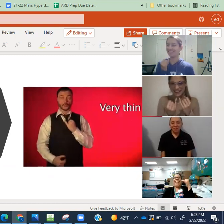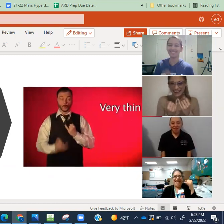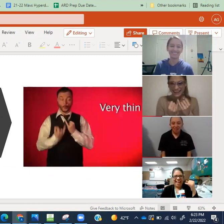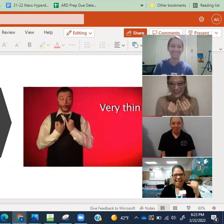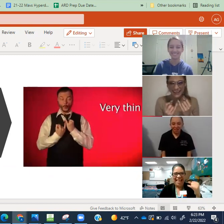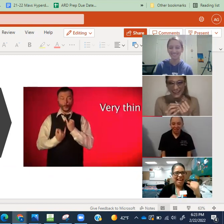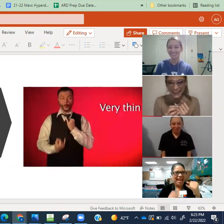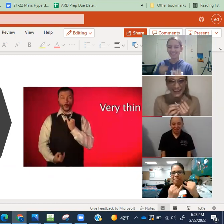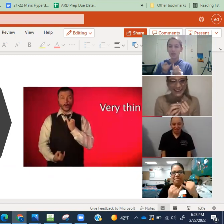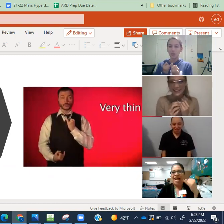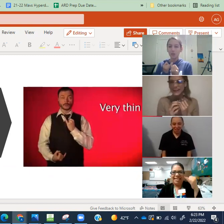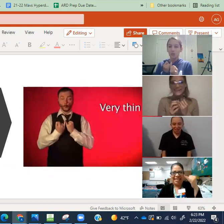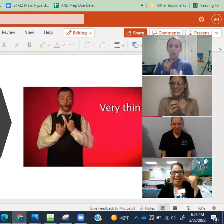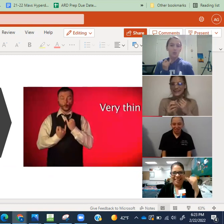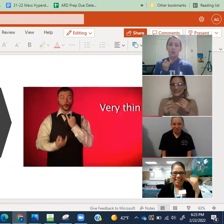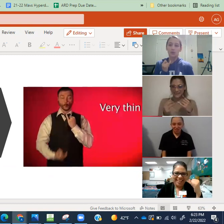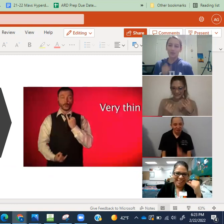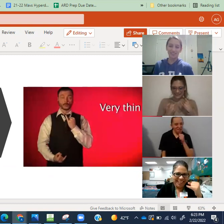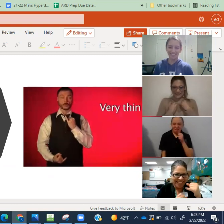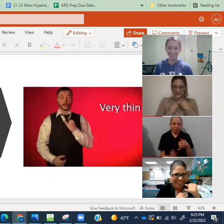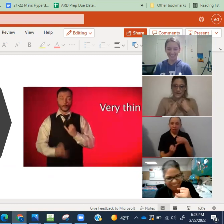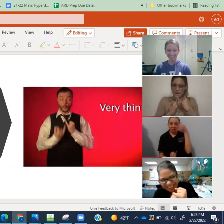Not. I'm not thin.